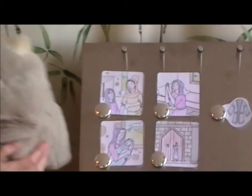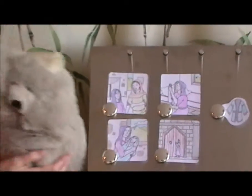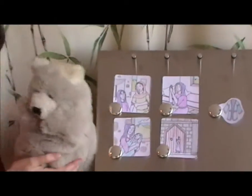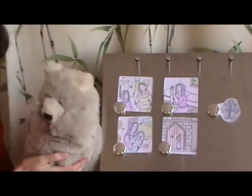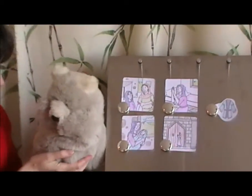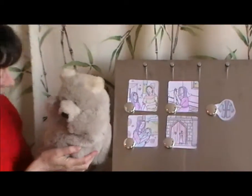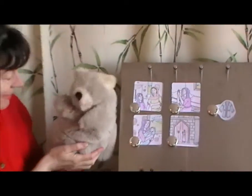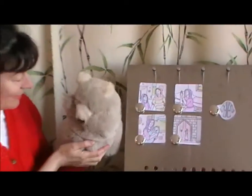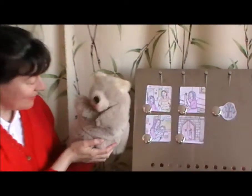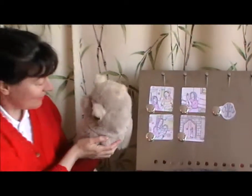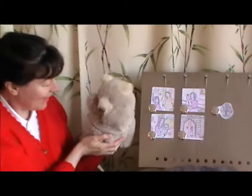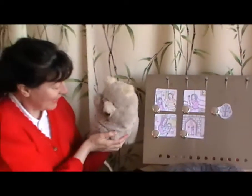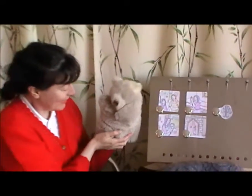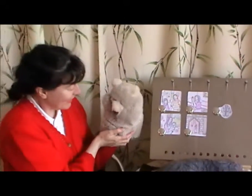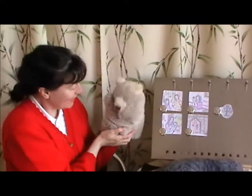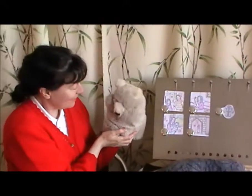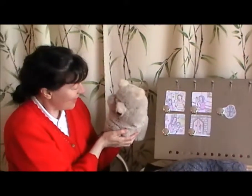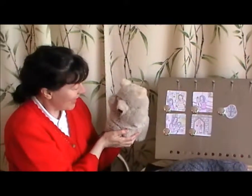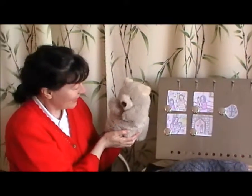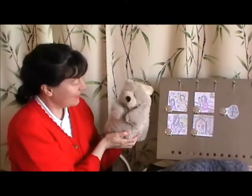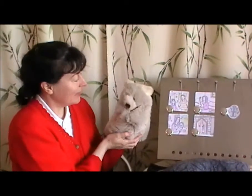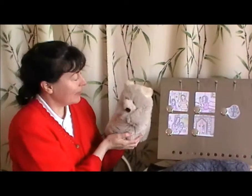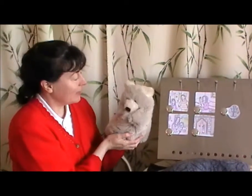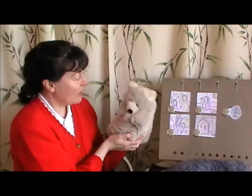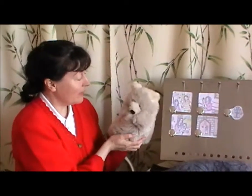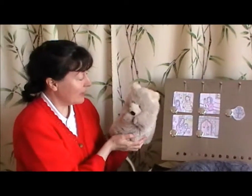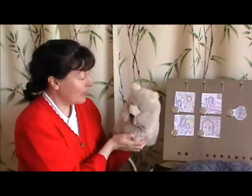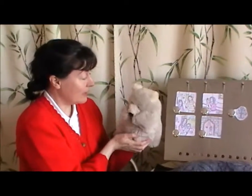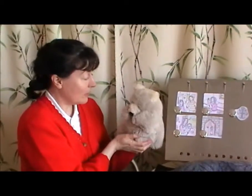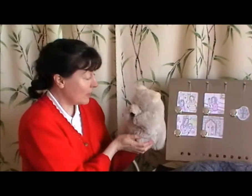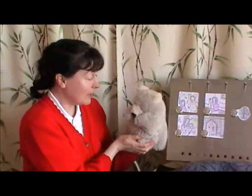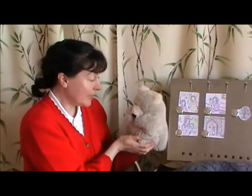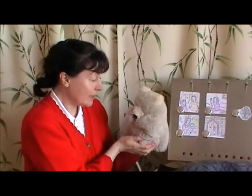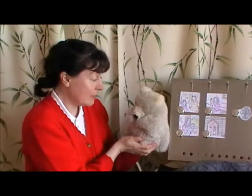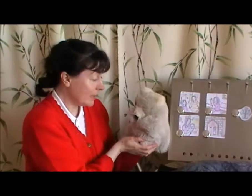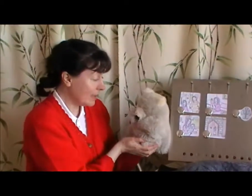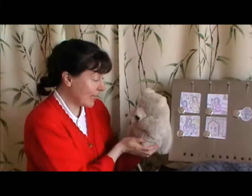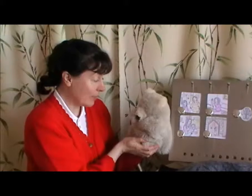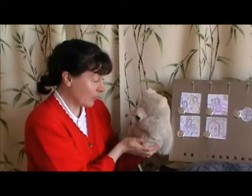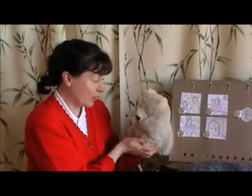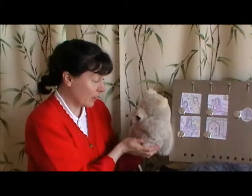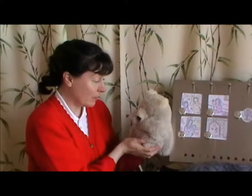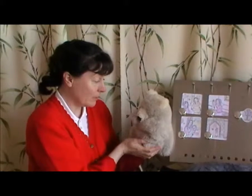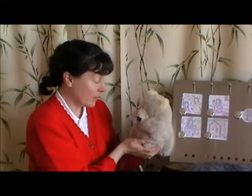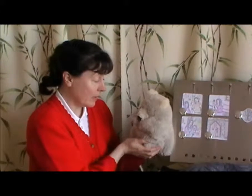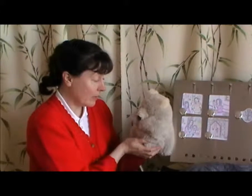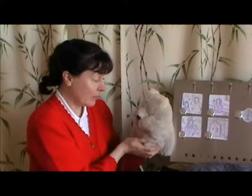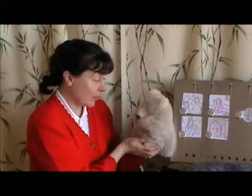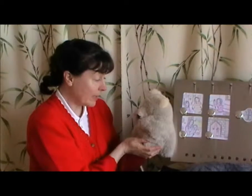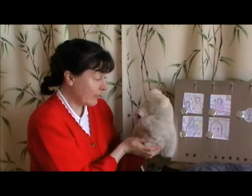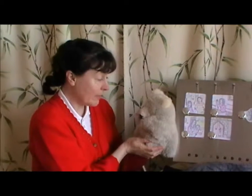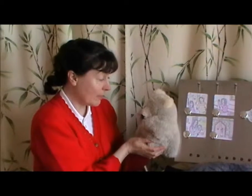would you like me to do some acting as well? So we need somebody to be Samuel, somebody with a